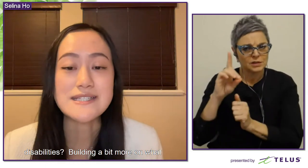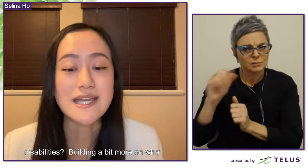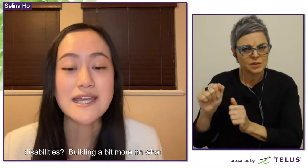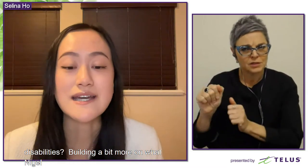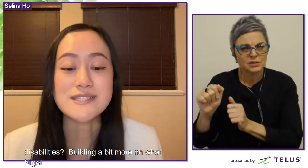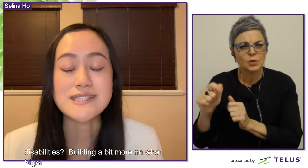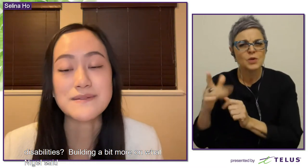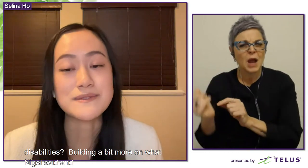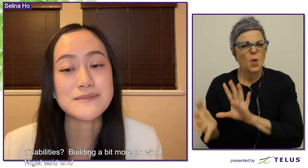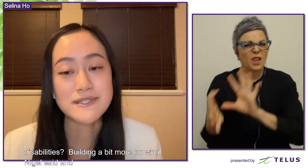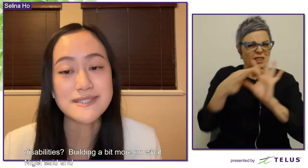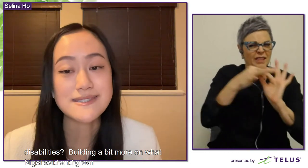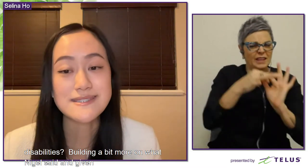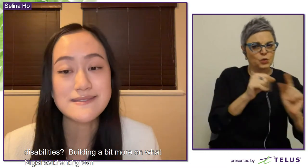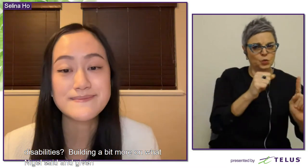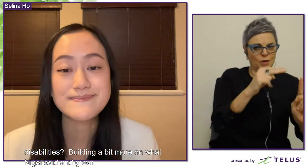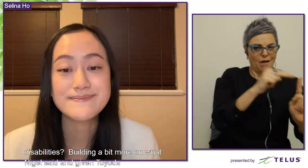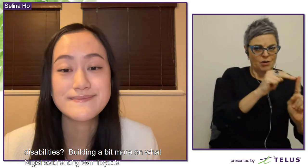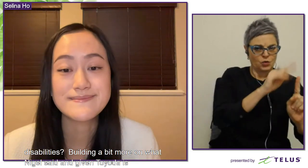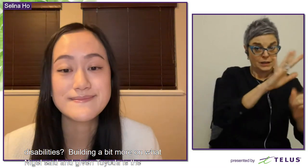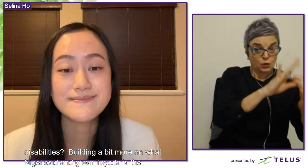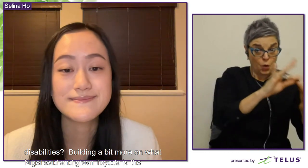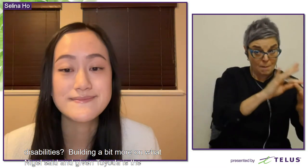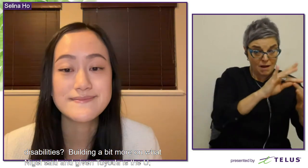the UN Day of Disabled Persons.